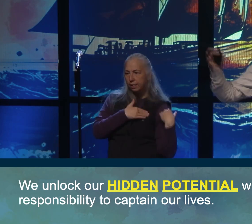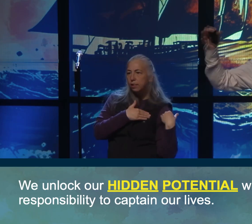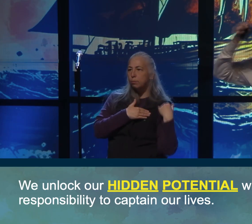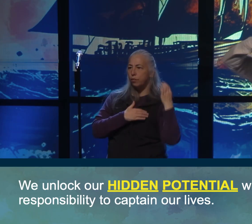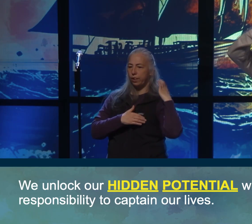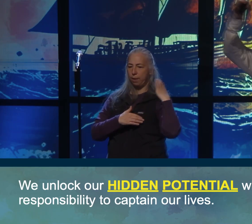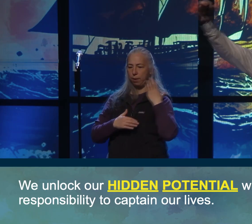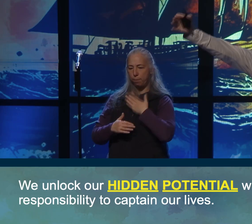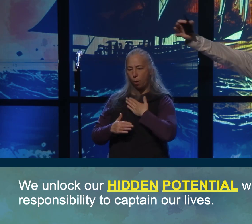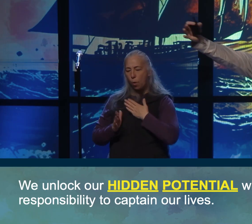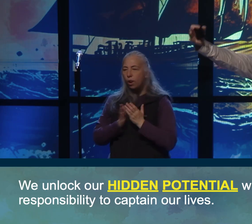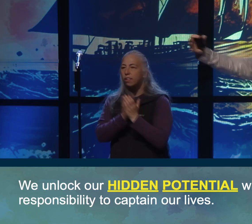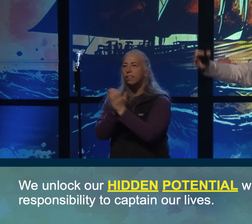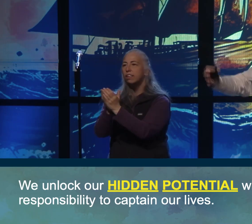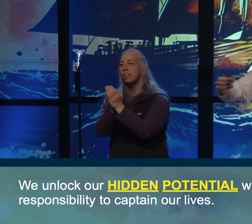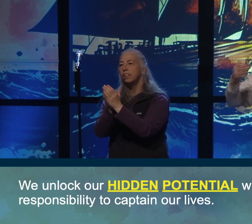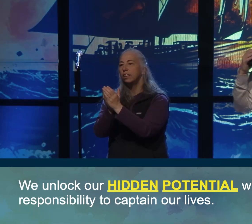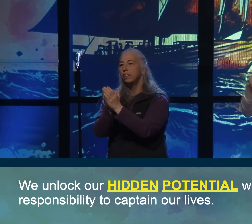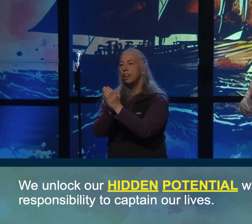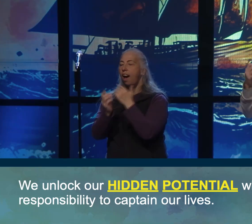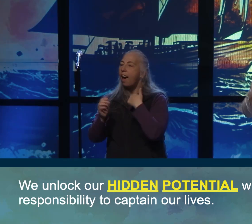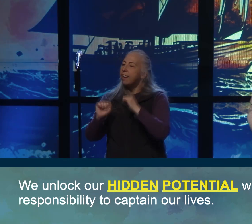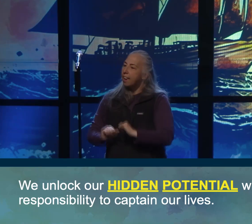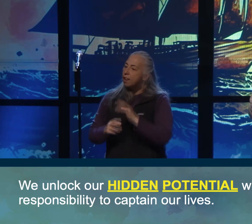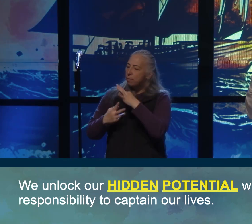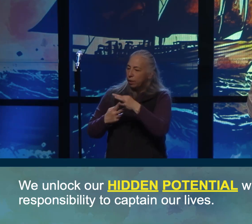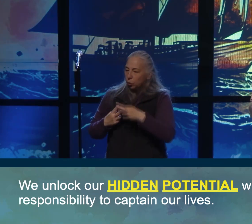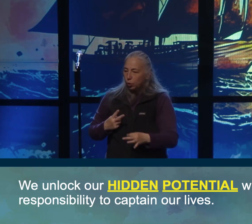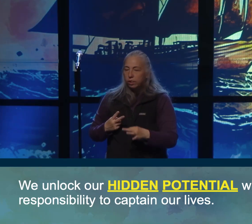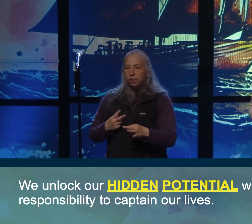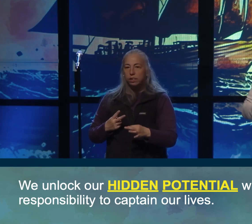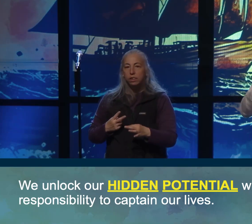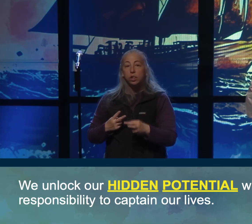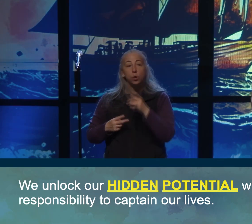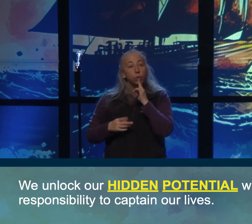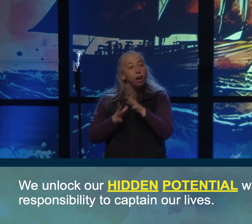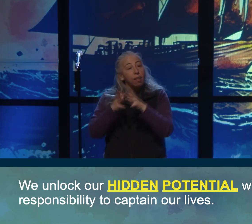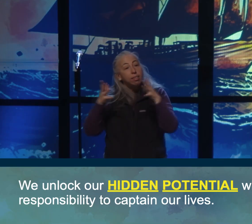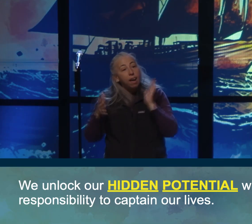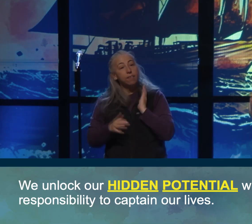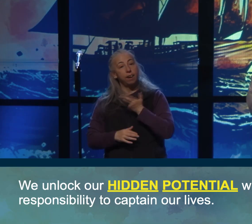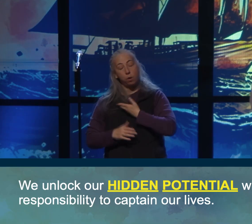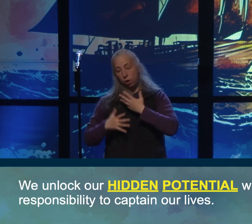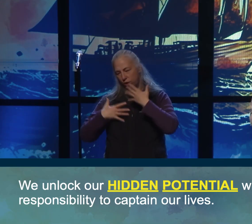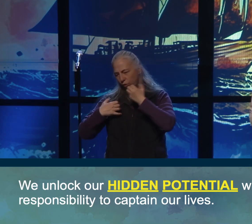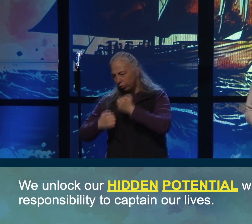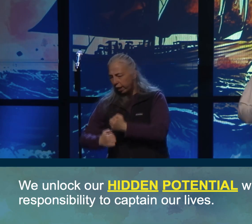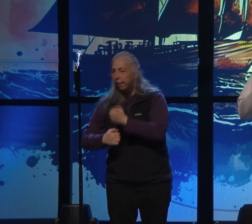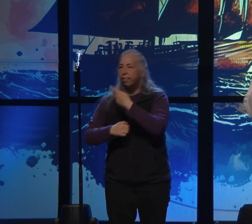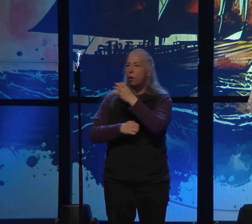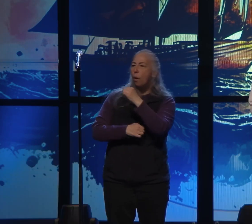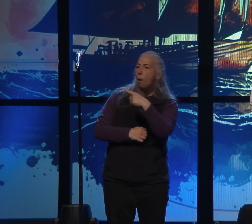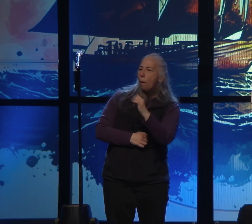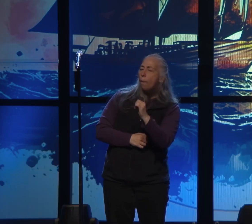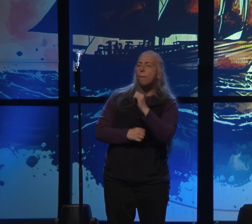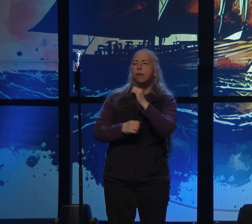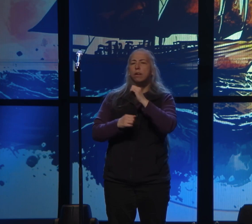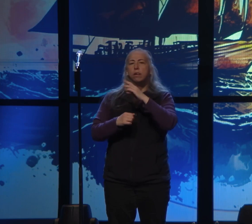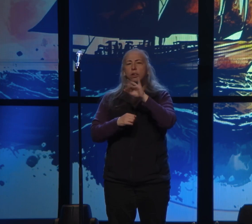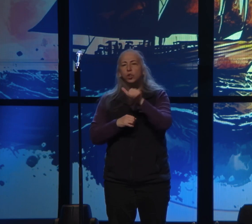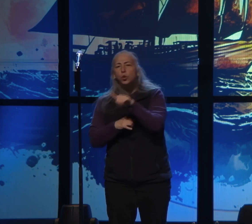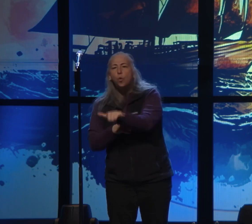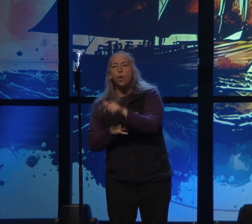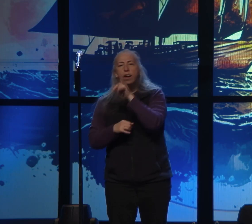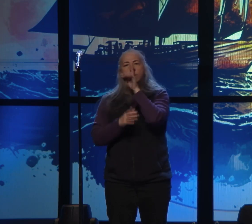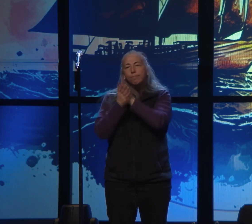And I do it within this big framework, right? So much of our strength and our hope and our joy and our vibrancy is